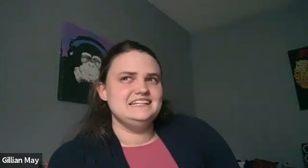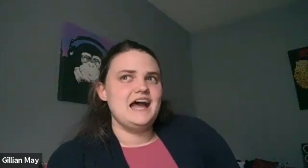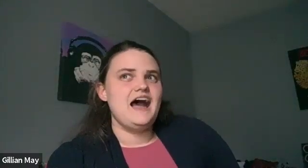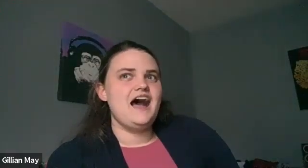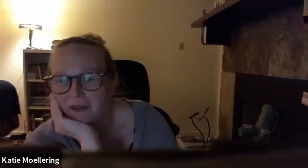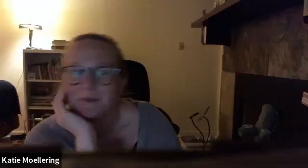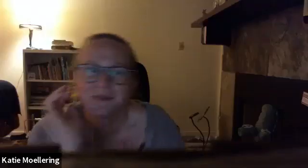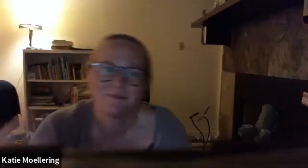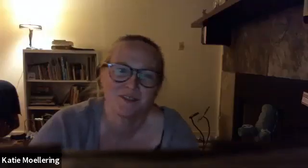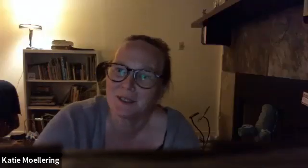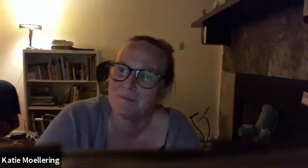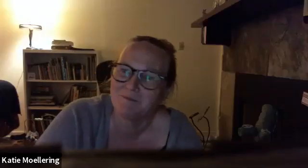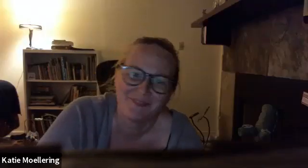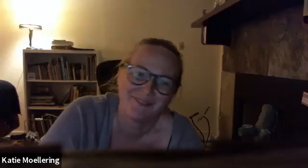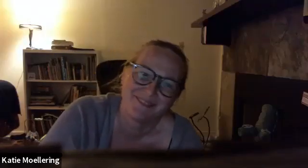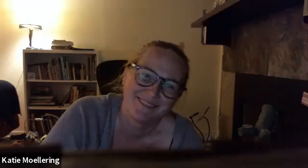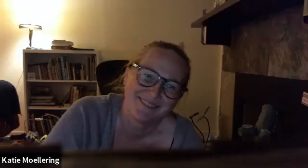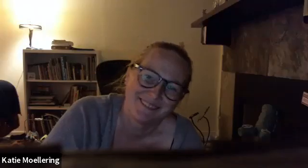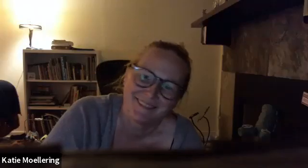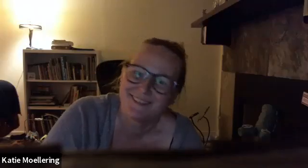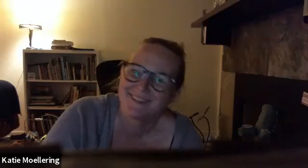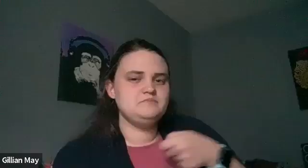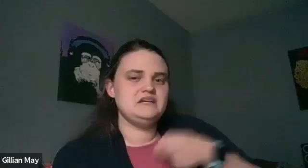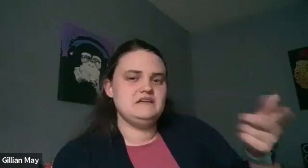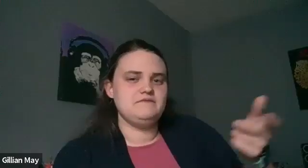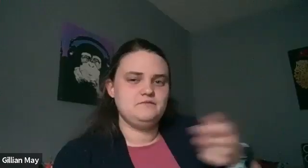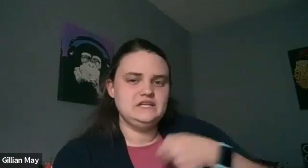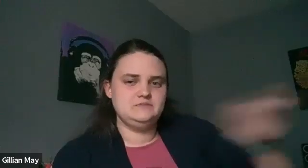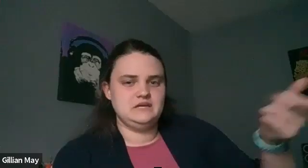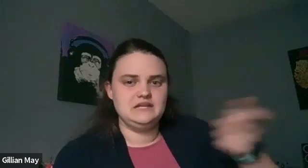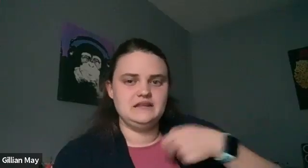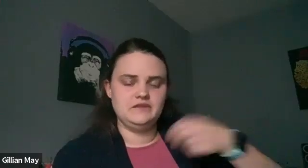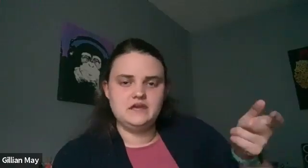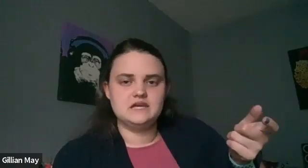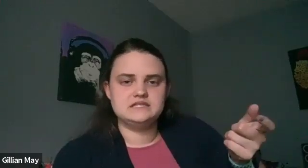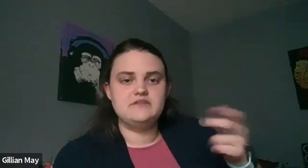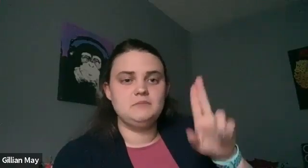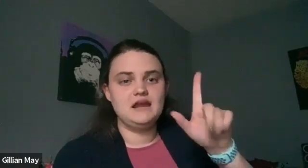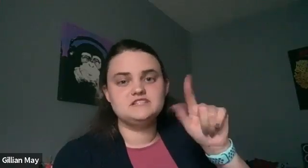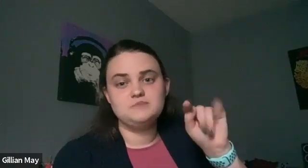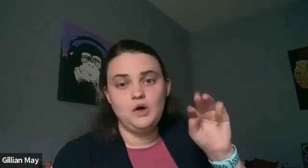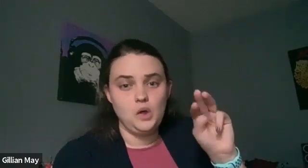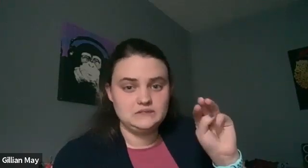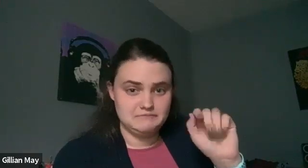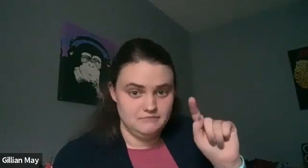to spell that one, GIllian? See, I think it would just be frisbee like this, and then you might have to spell